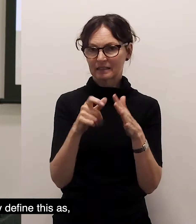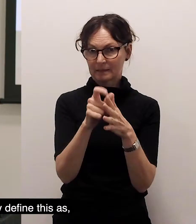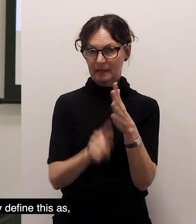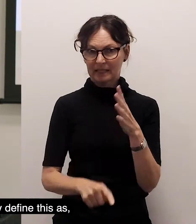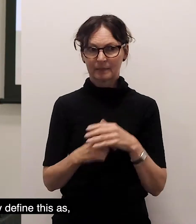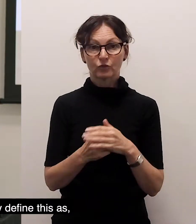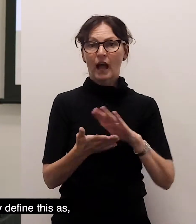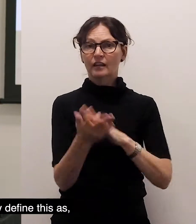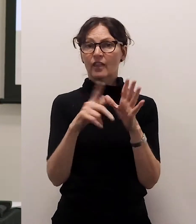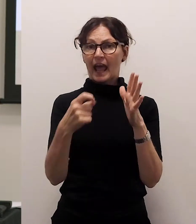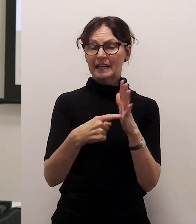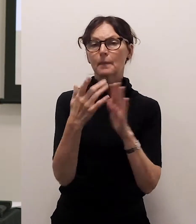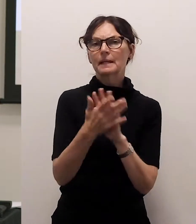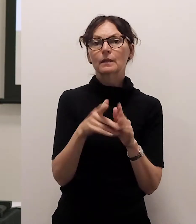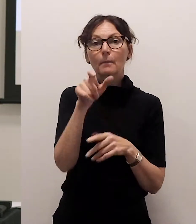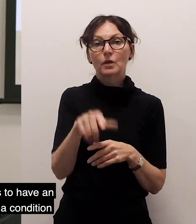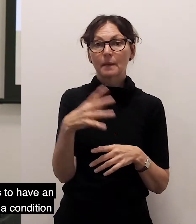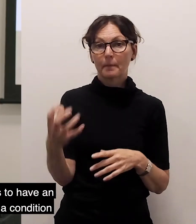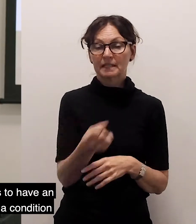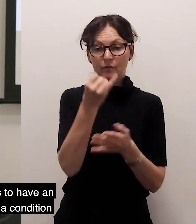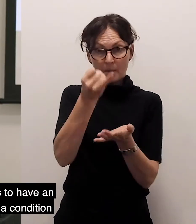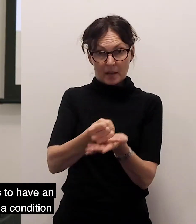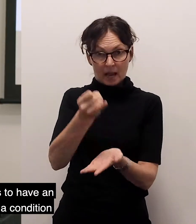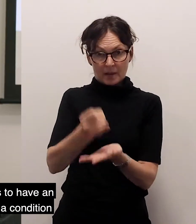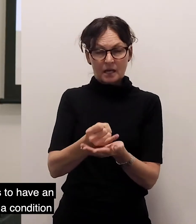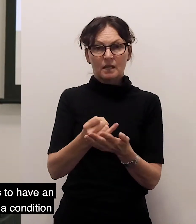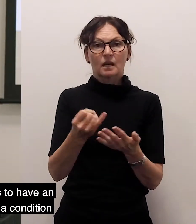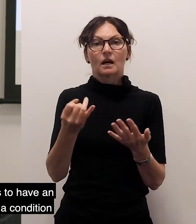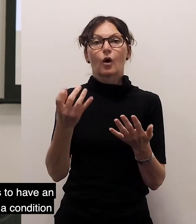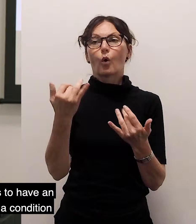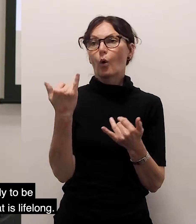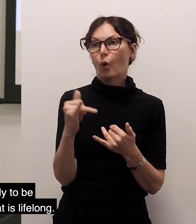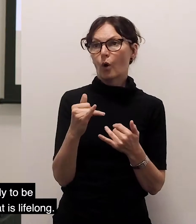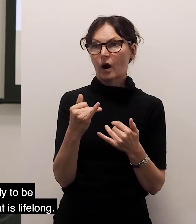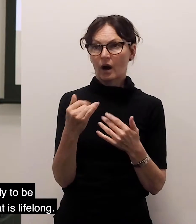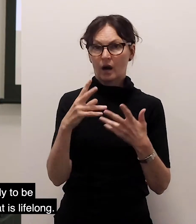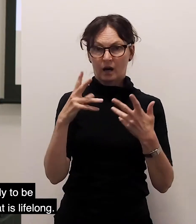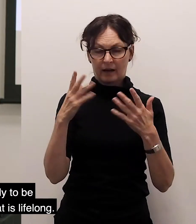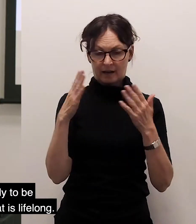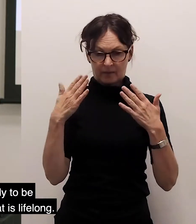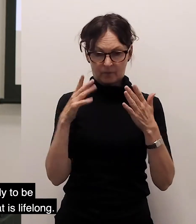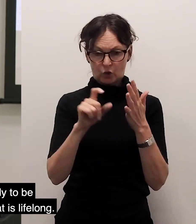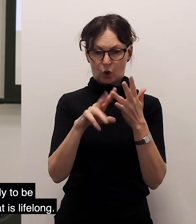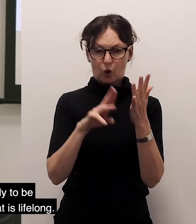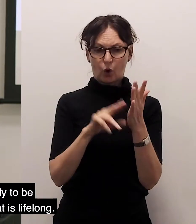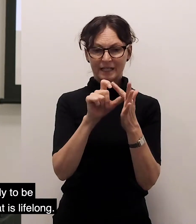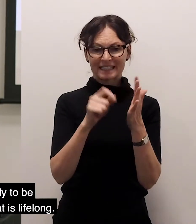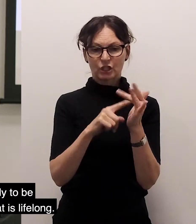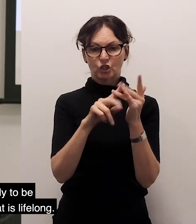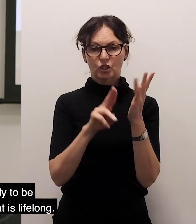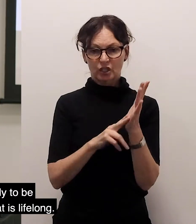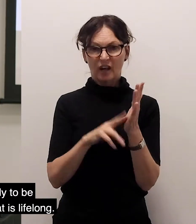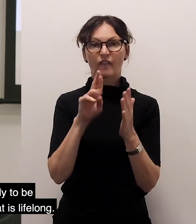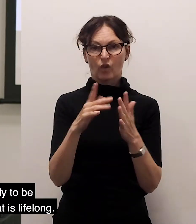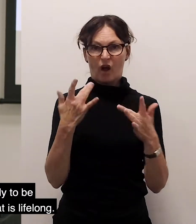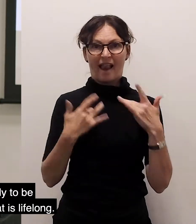the Act, they define this as the person has to have an impairment or a condition that is likely to be permanent, that